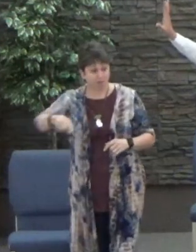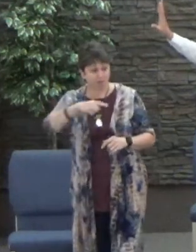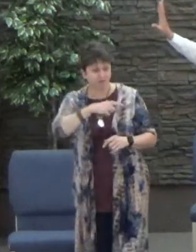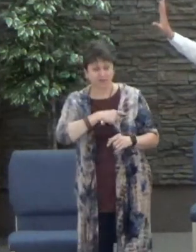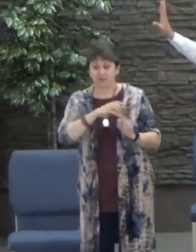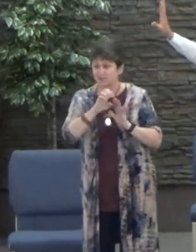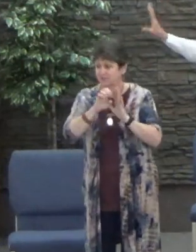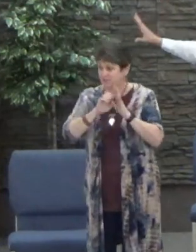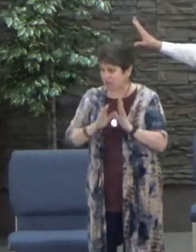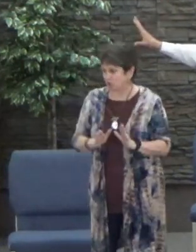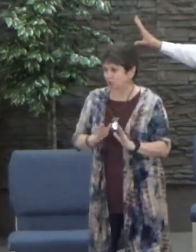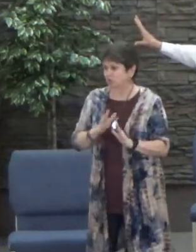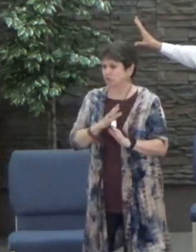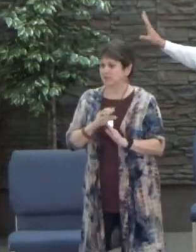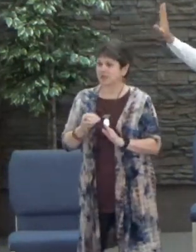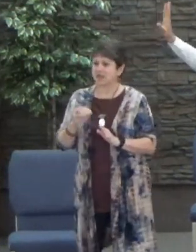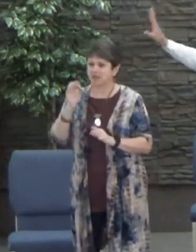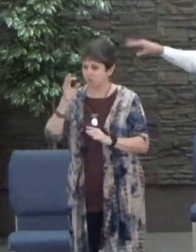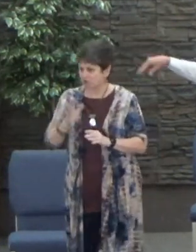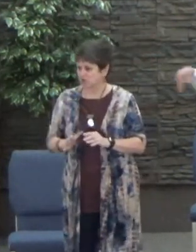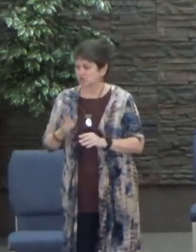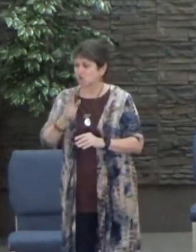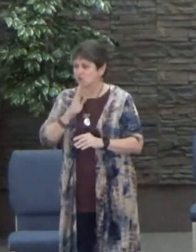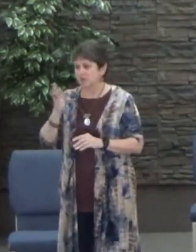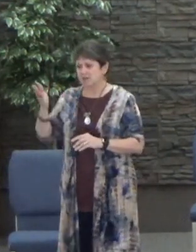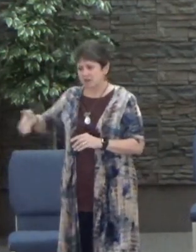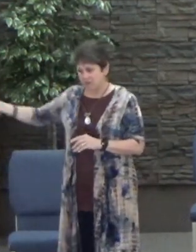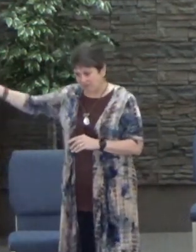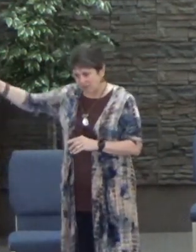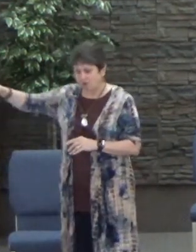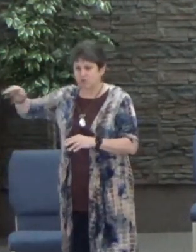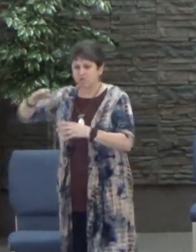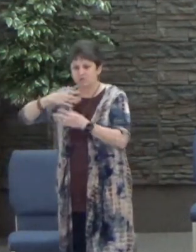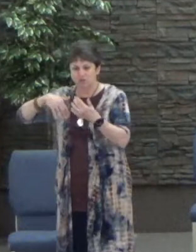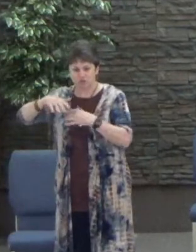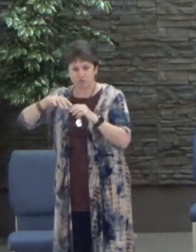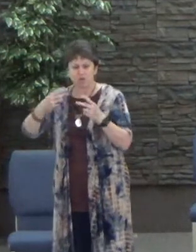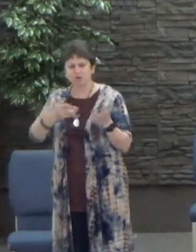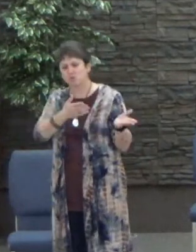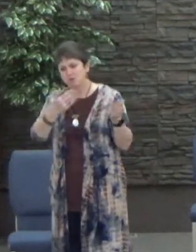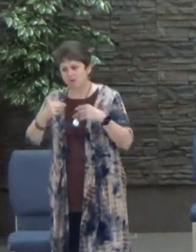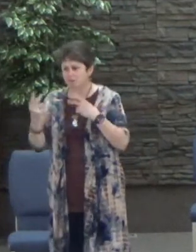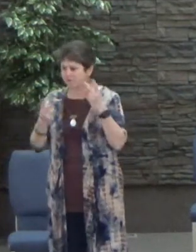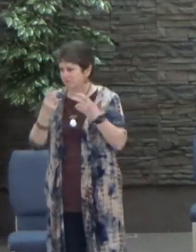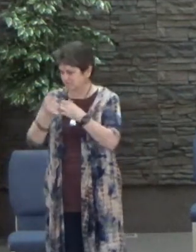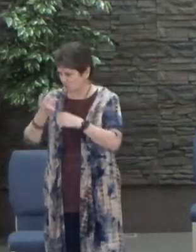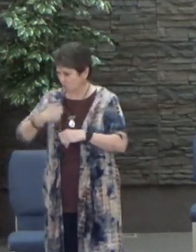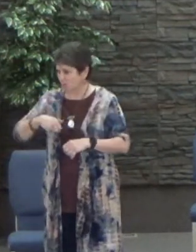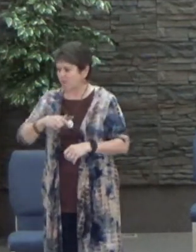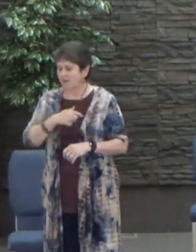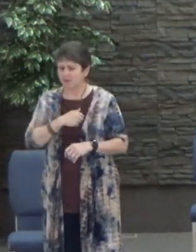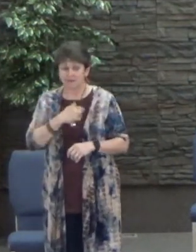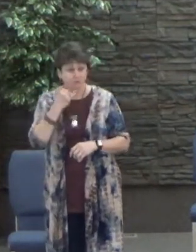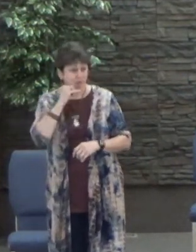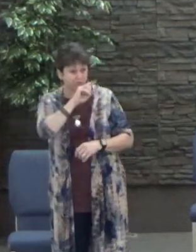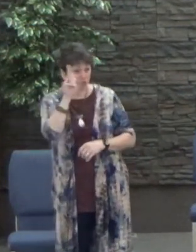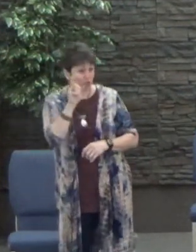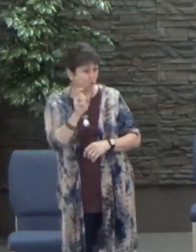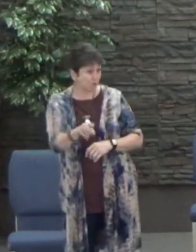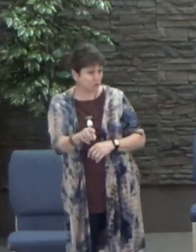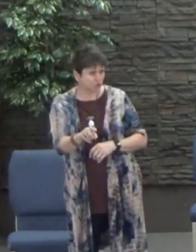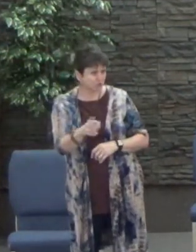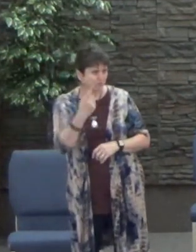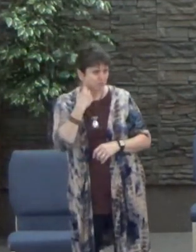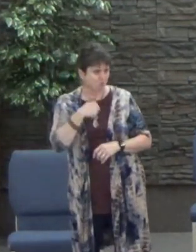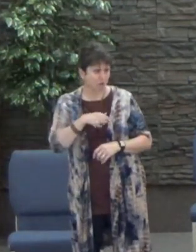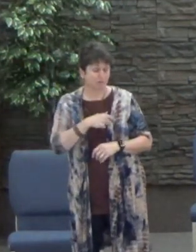the elders and evangelists, will be over there in the fellowship hall. So come and visit with us. If you have any questions